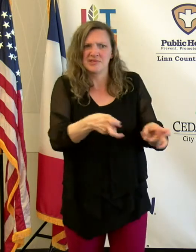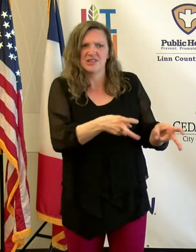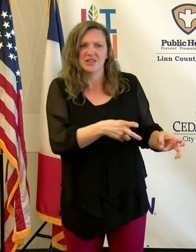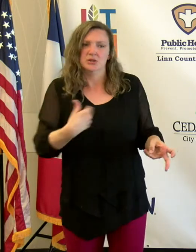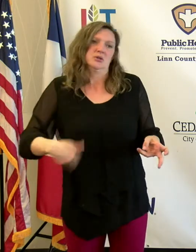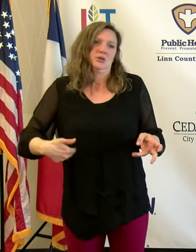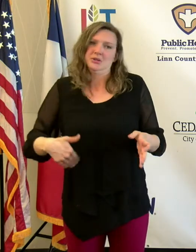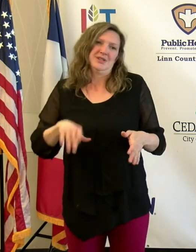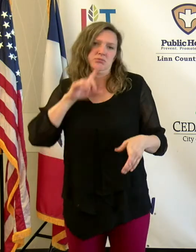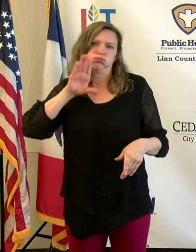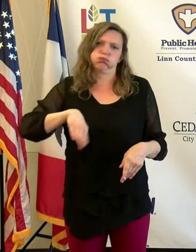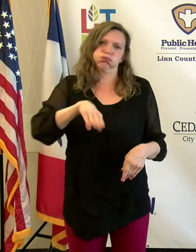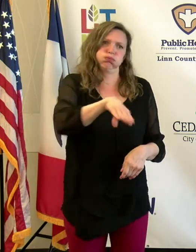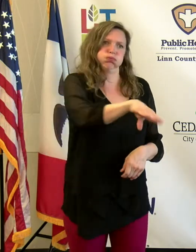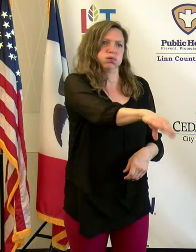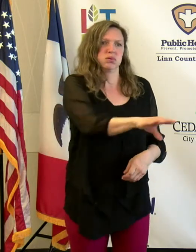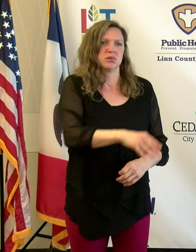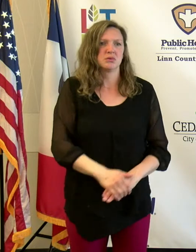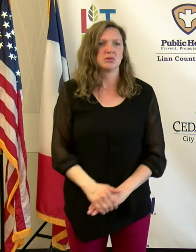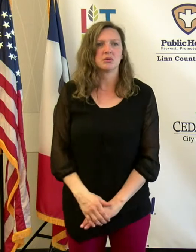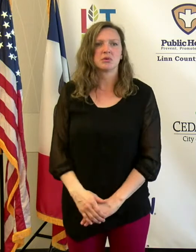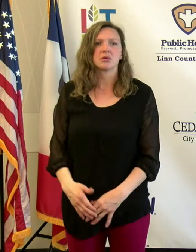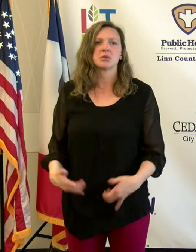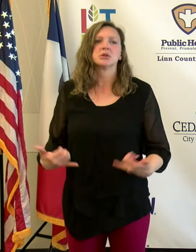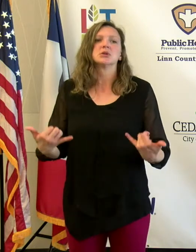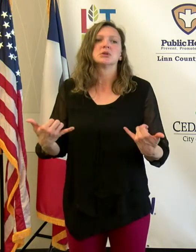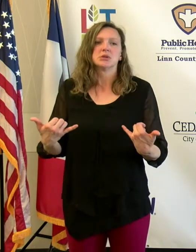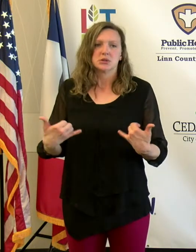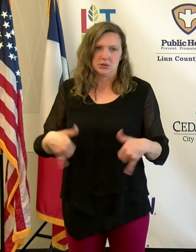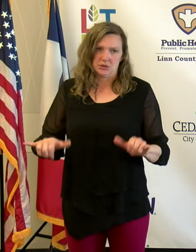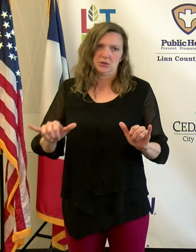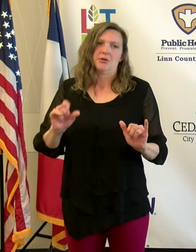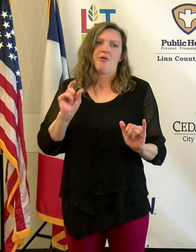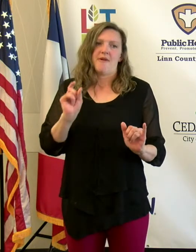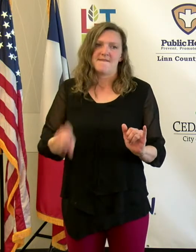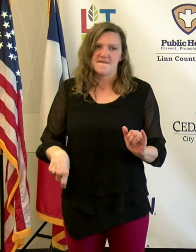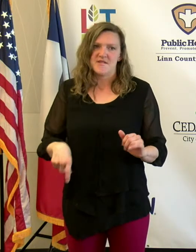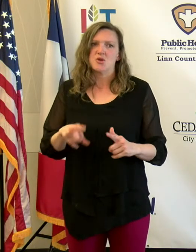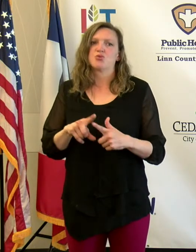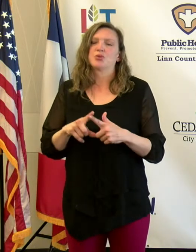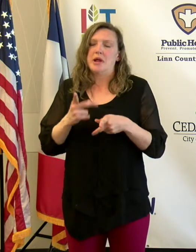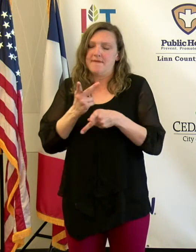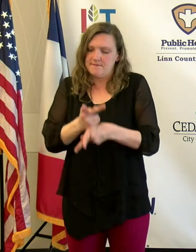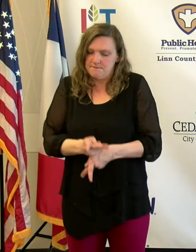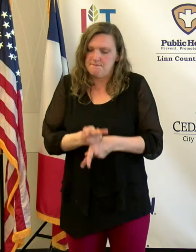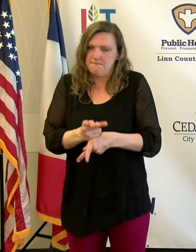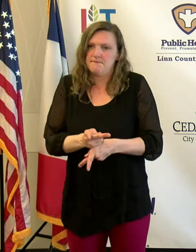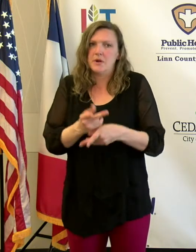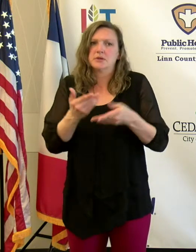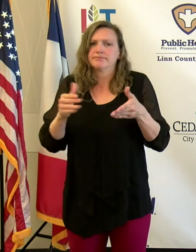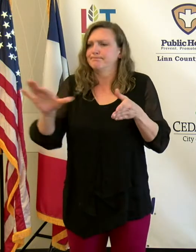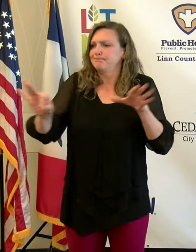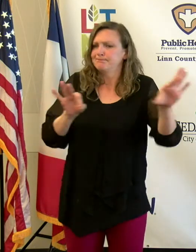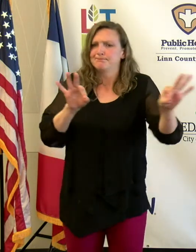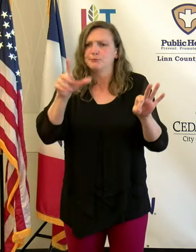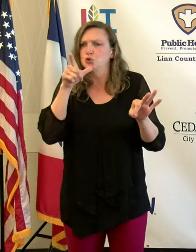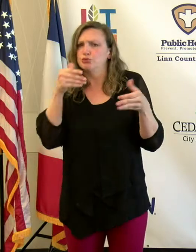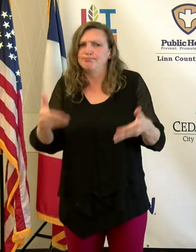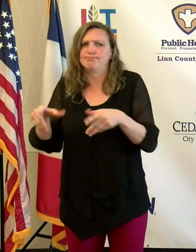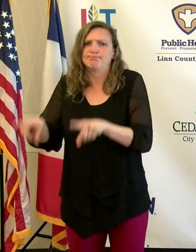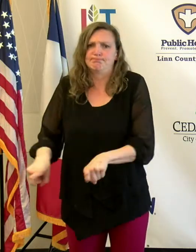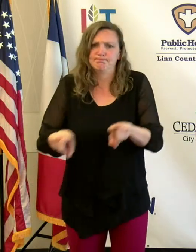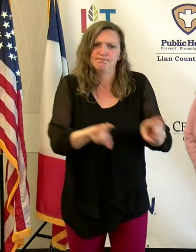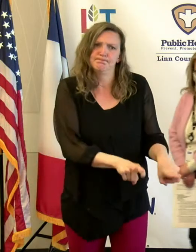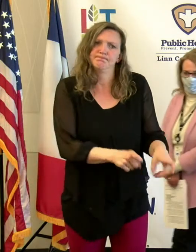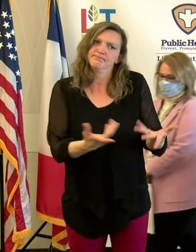tested, but we do need to still be careful of who we're testing, when we're testing, because of our limited personal protective equipment supply. Thank